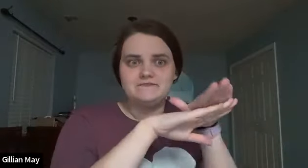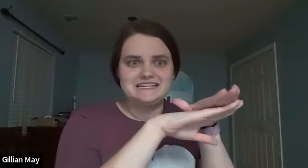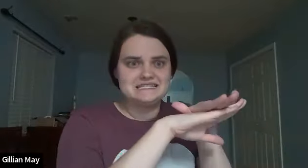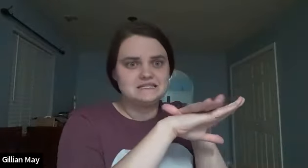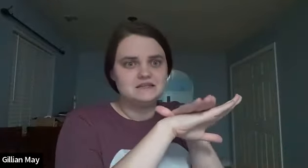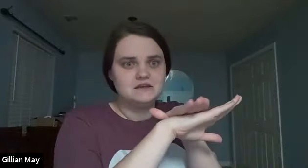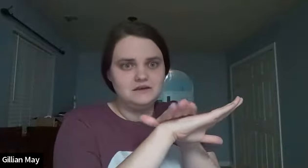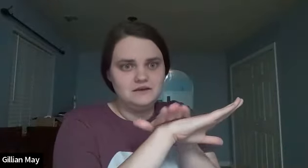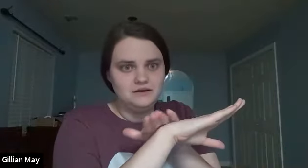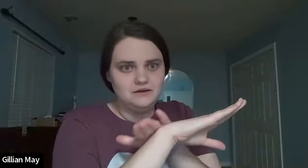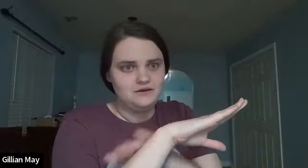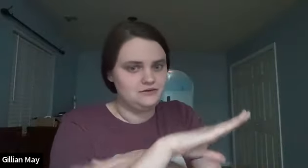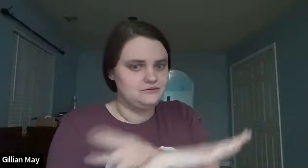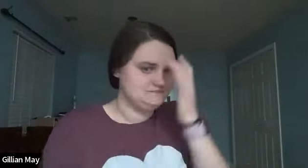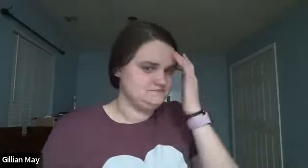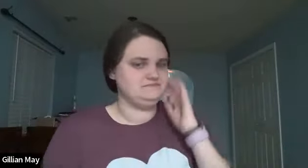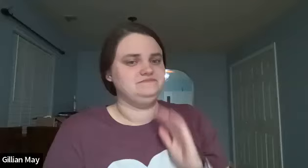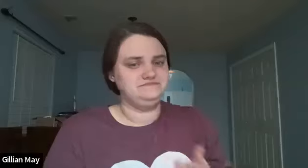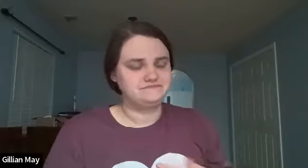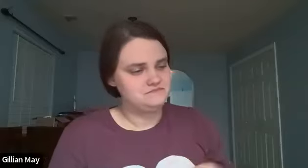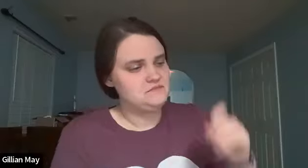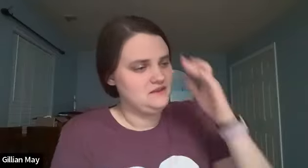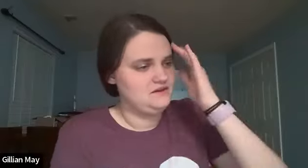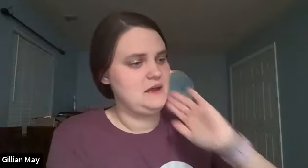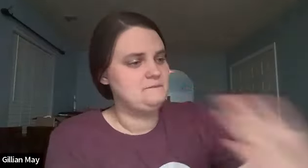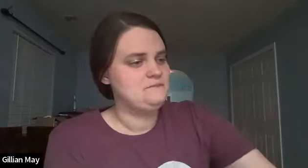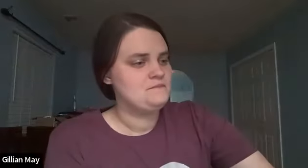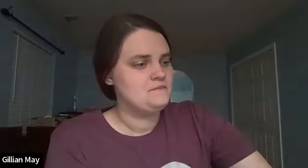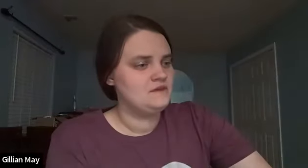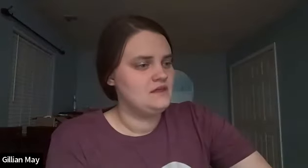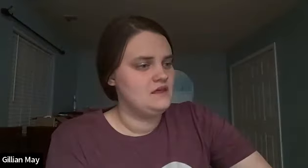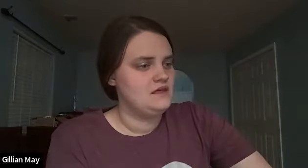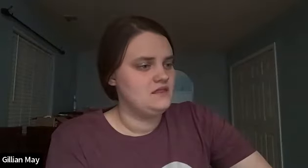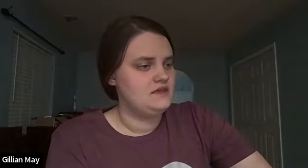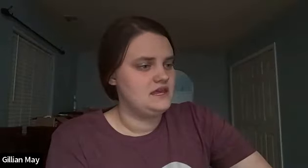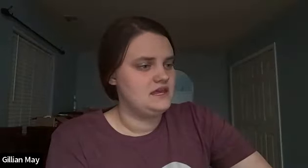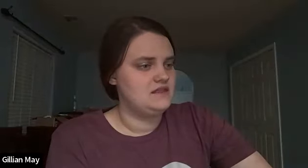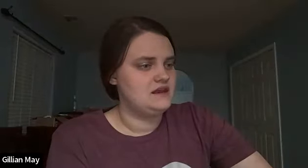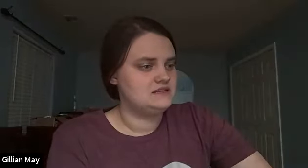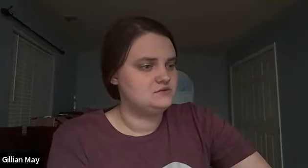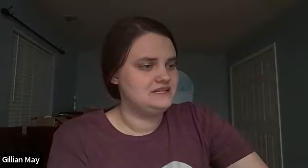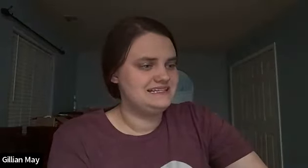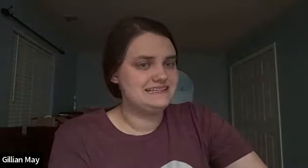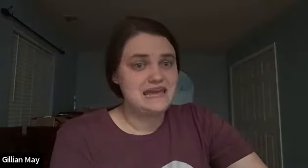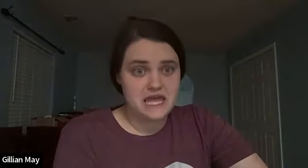emphasize. Oh. Okay. Then the next one is